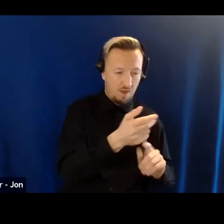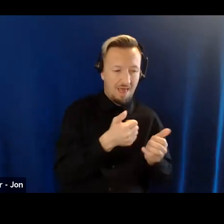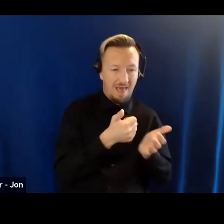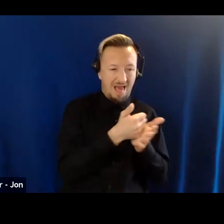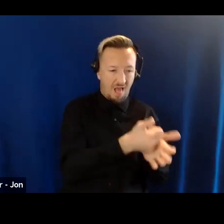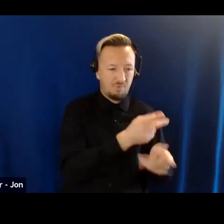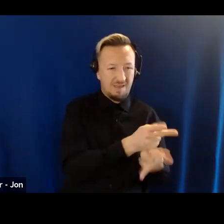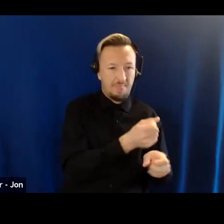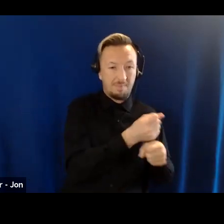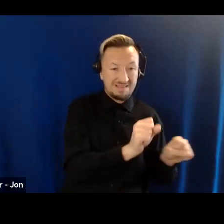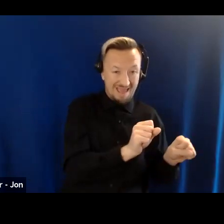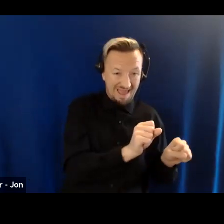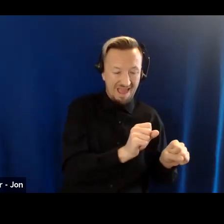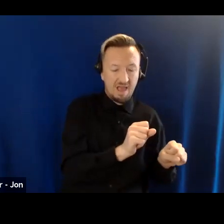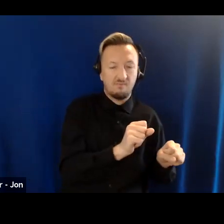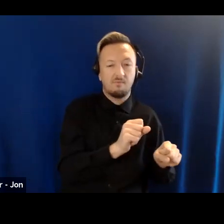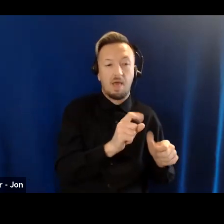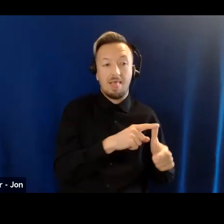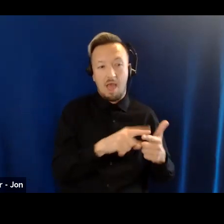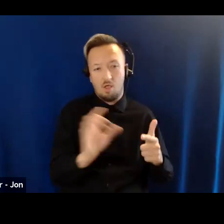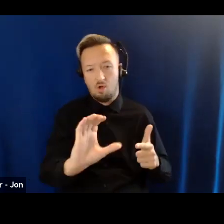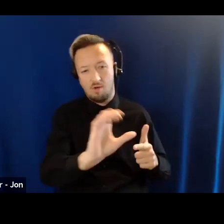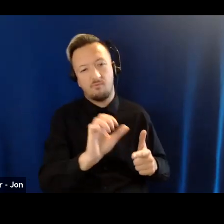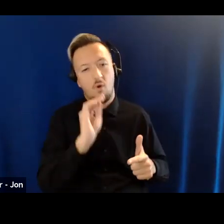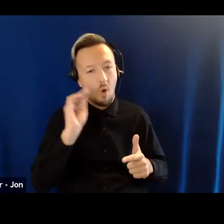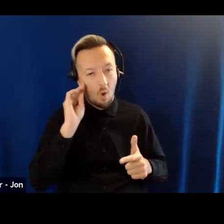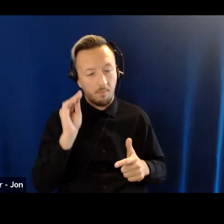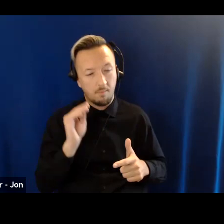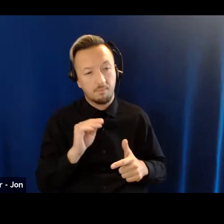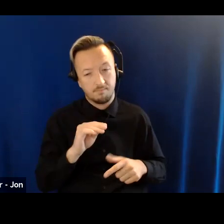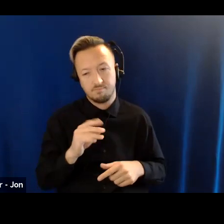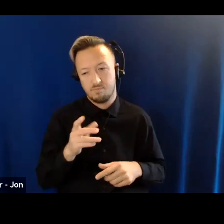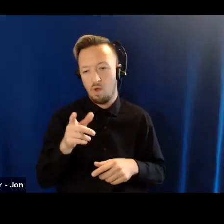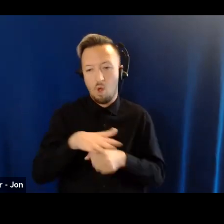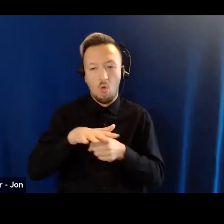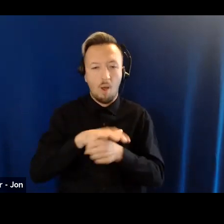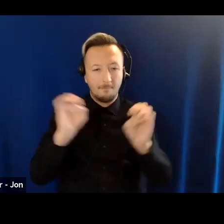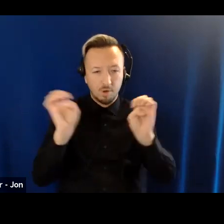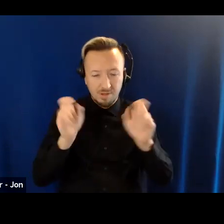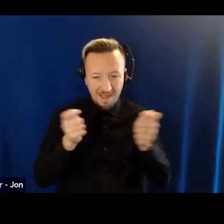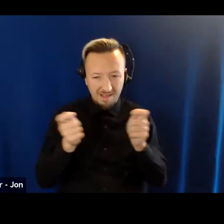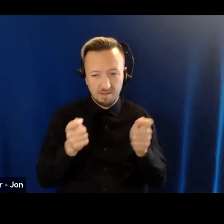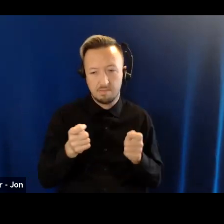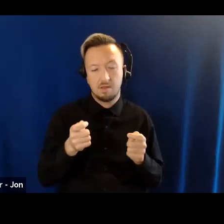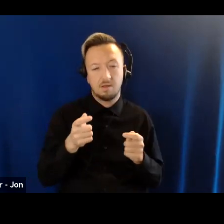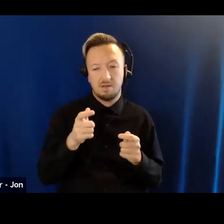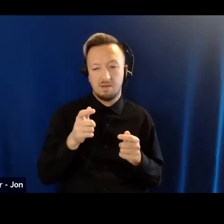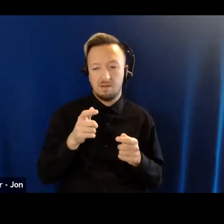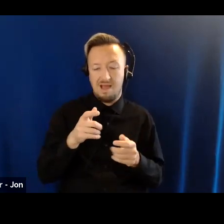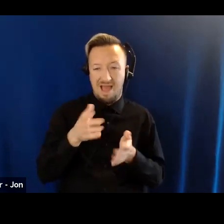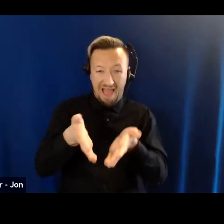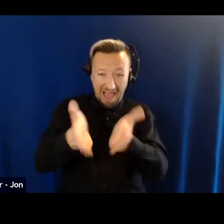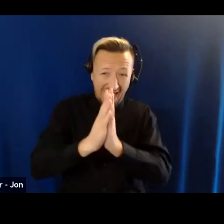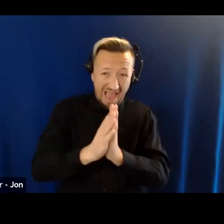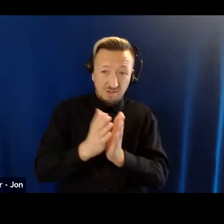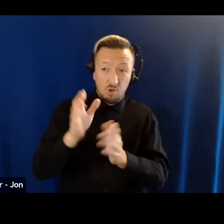continue to do that practice. So it's really working with your local emergency management, your state, and get them to put some funds in, some